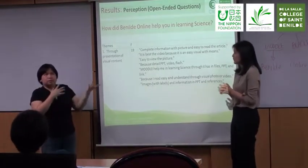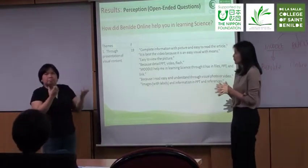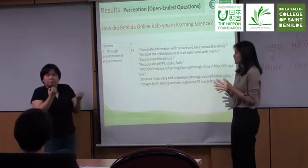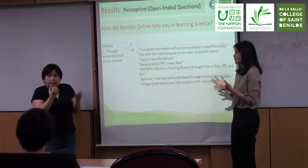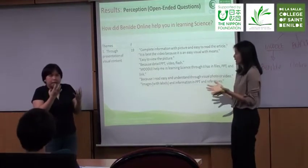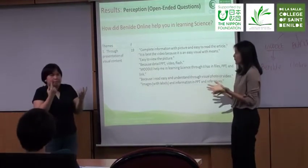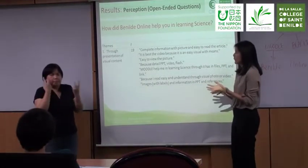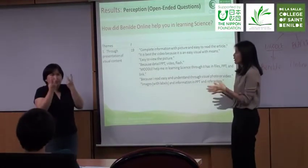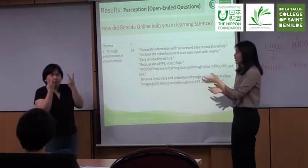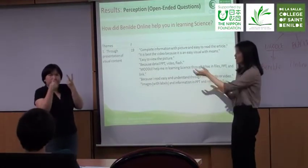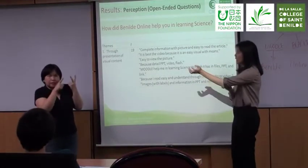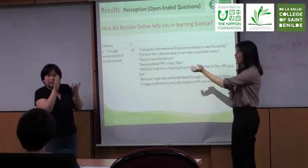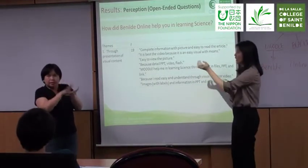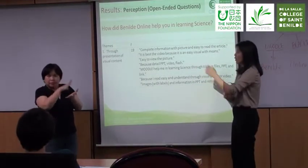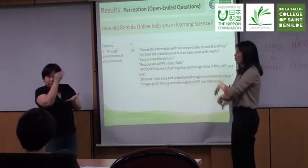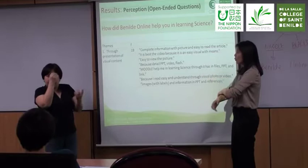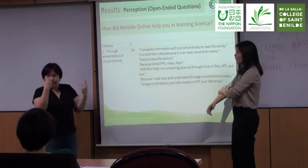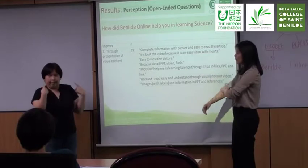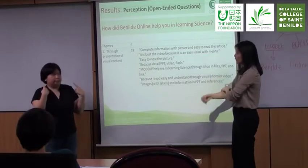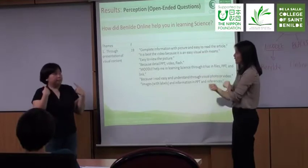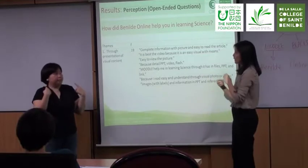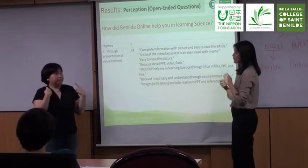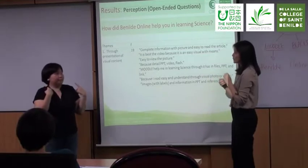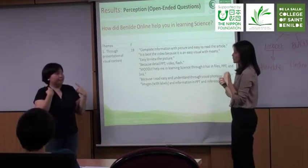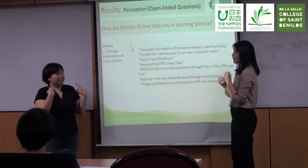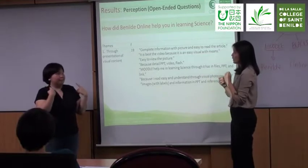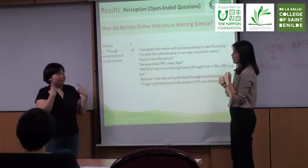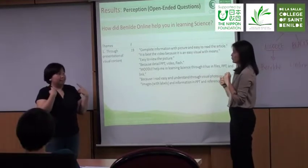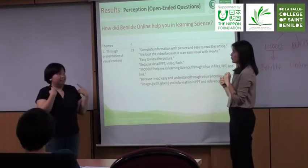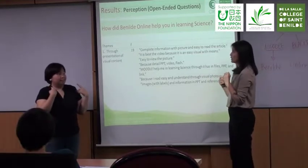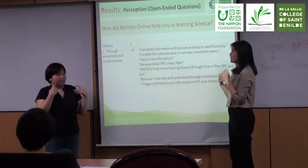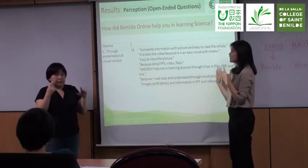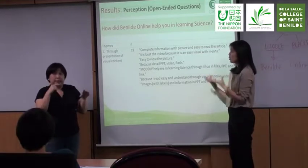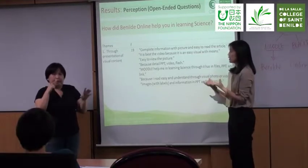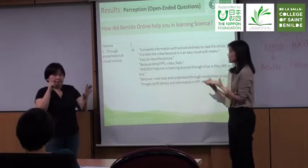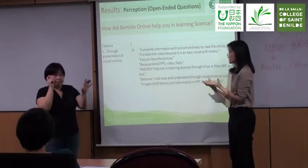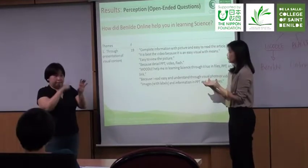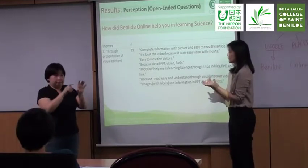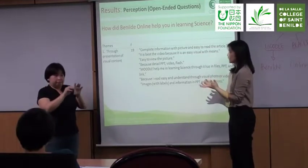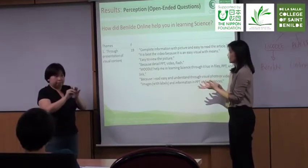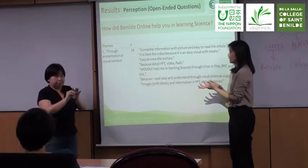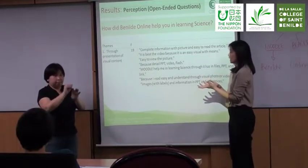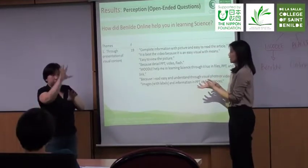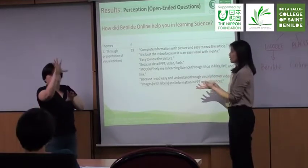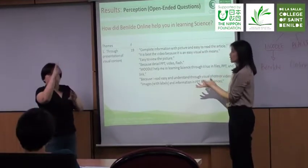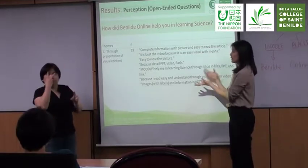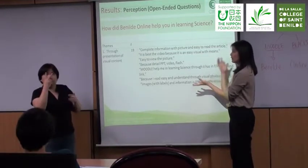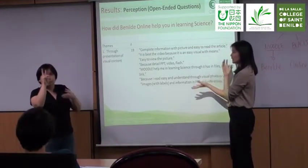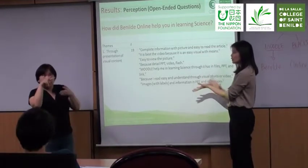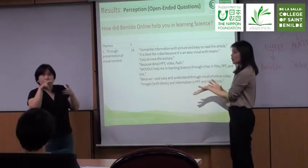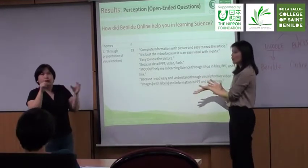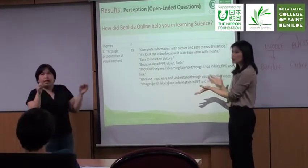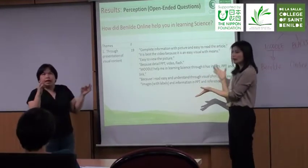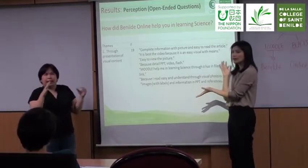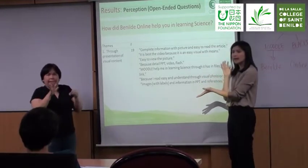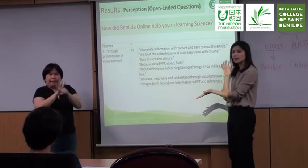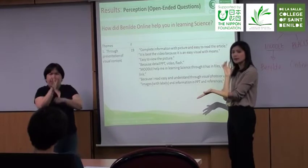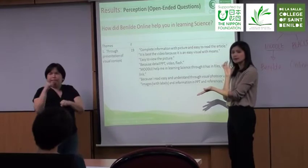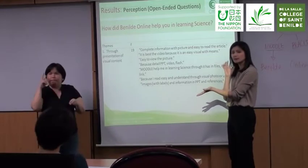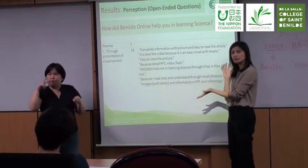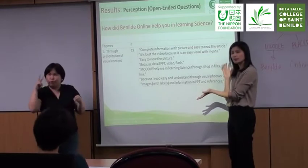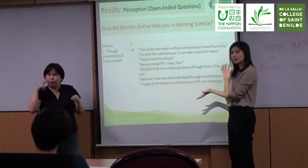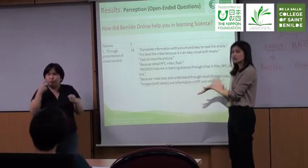it's much simpler to them when we teach a concept that there's a video or